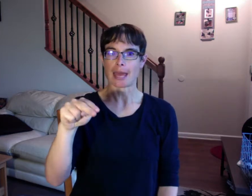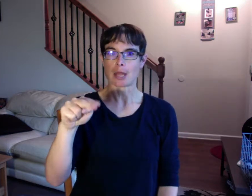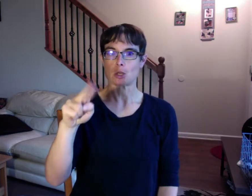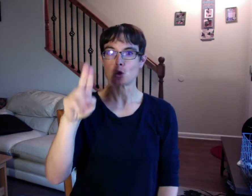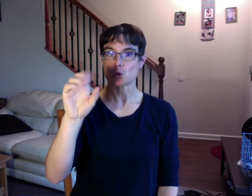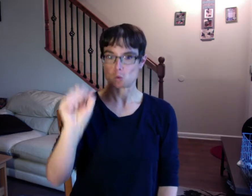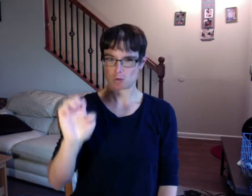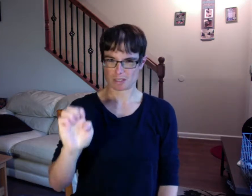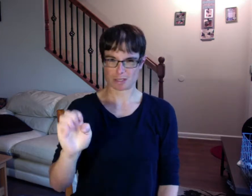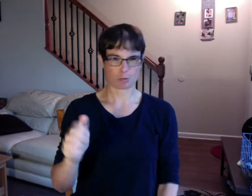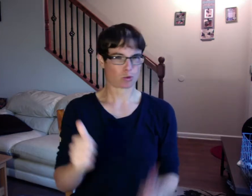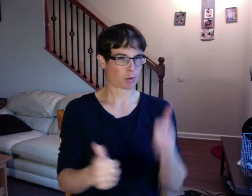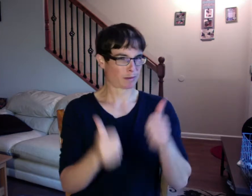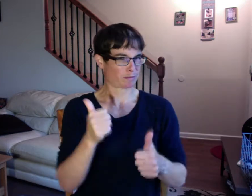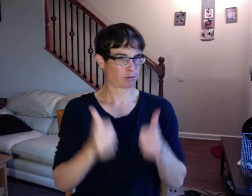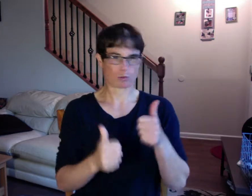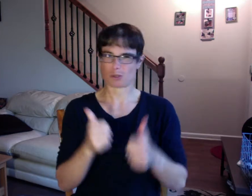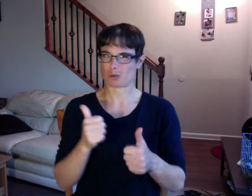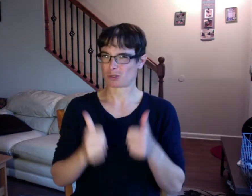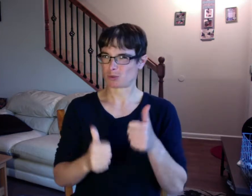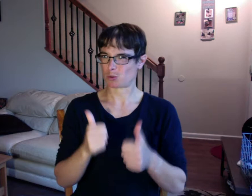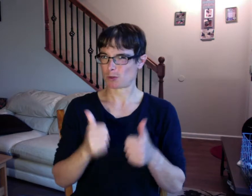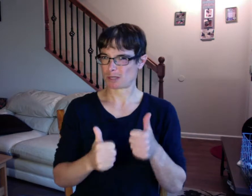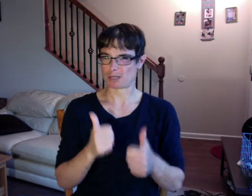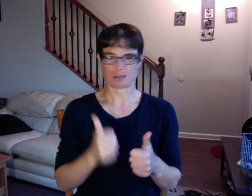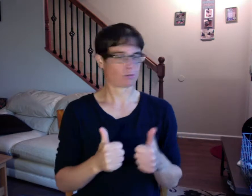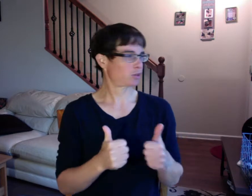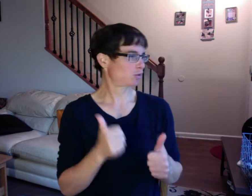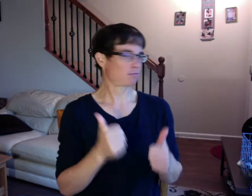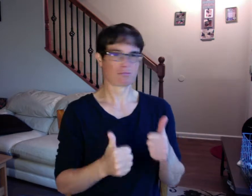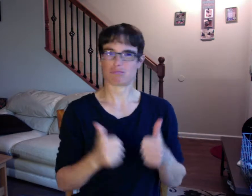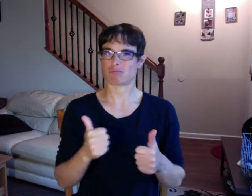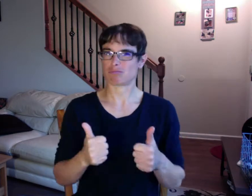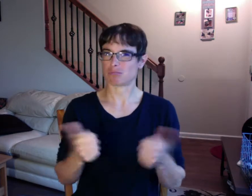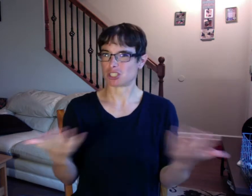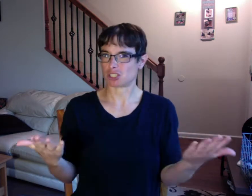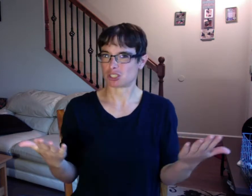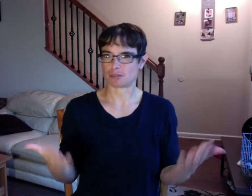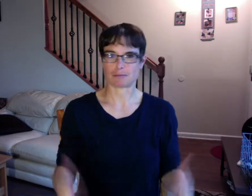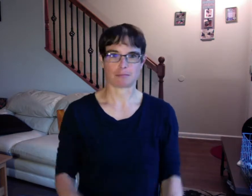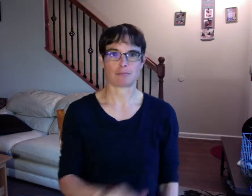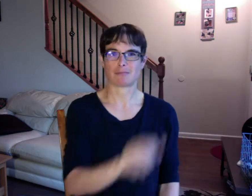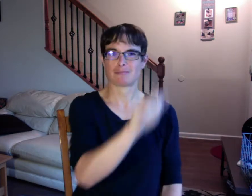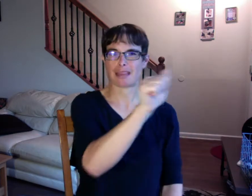Which of these sides is the hypotenuse, A, B, or C?